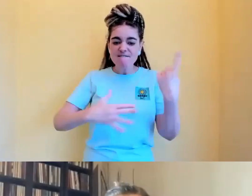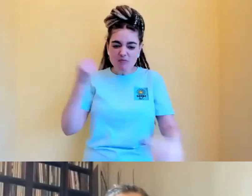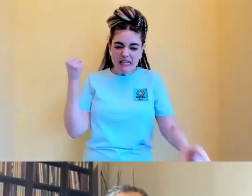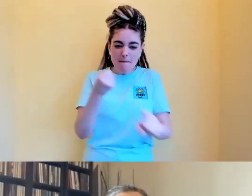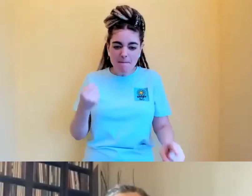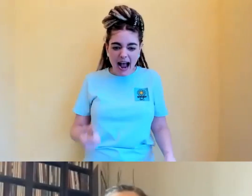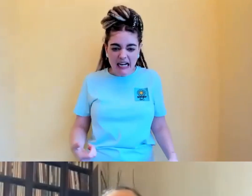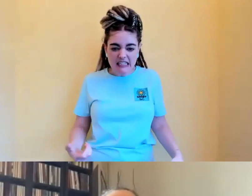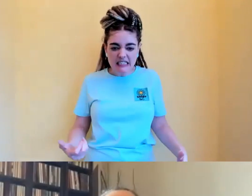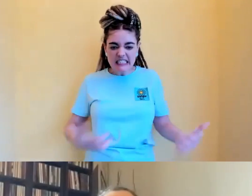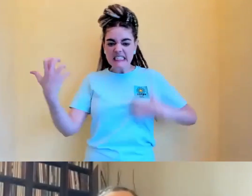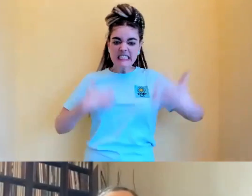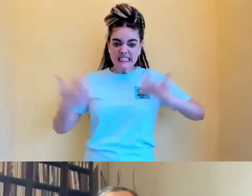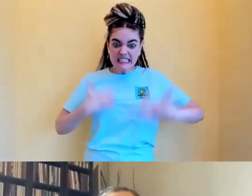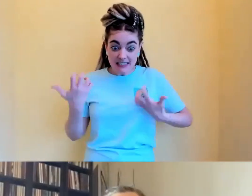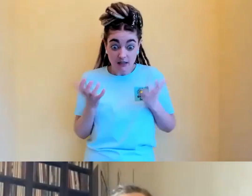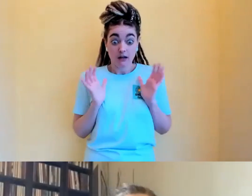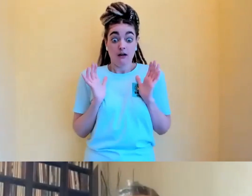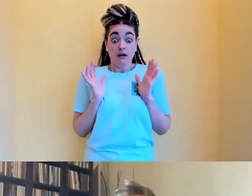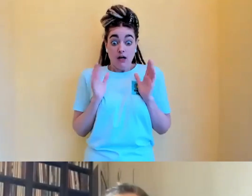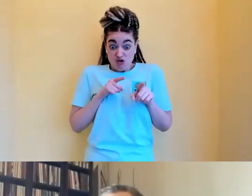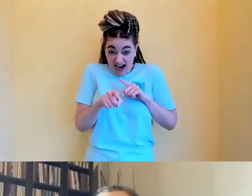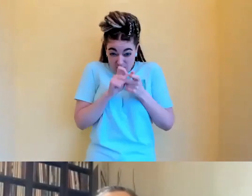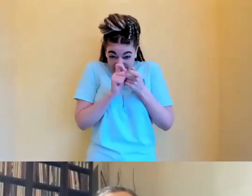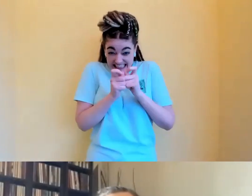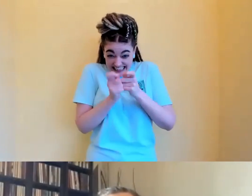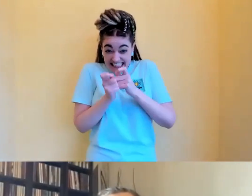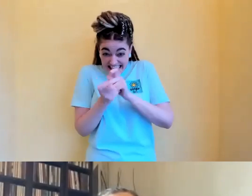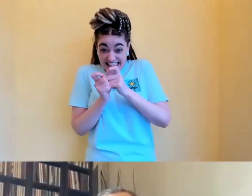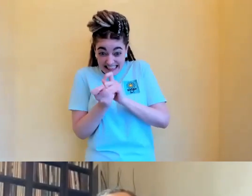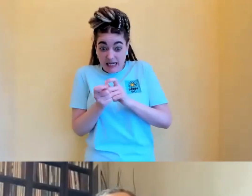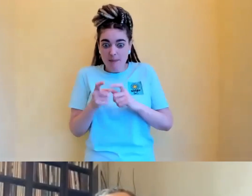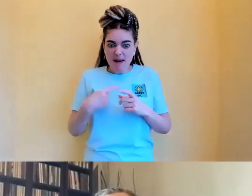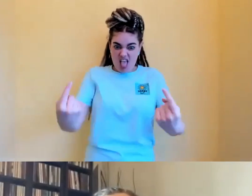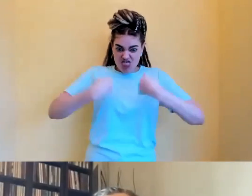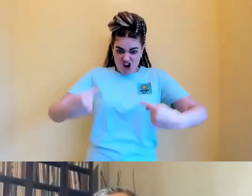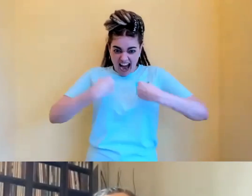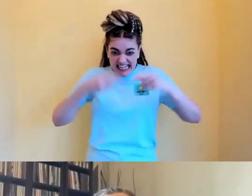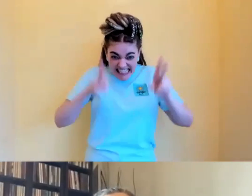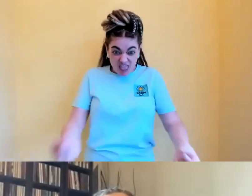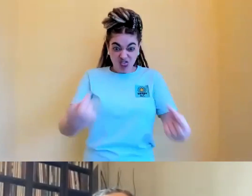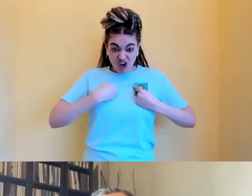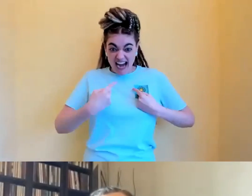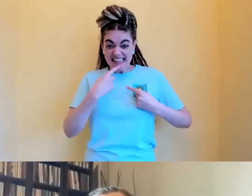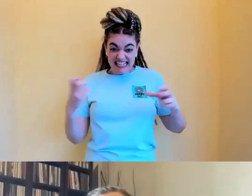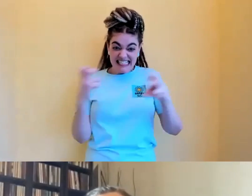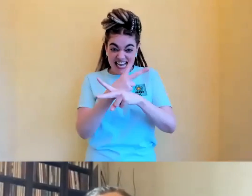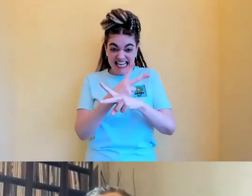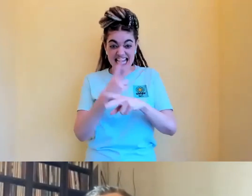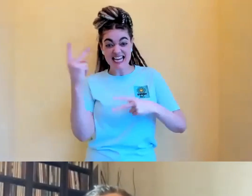piece. Even though we had taken all these mitigating steps, and they sent death threats and said they would bomb the opera house